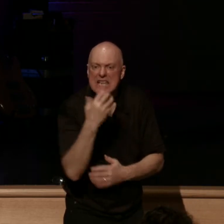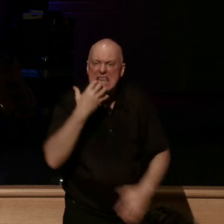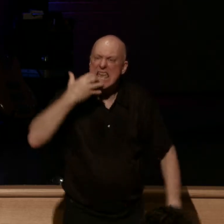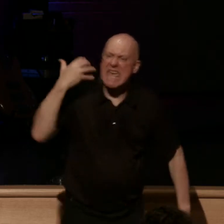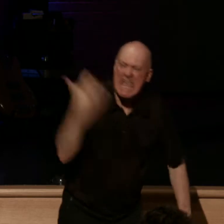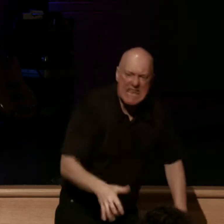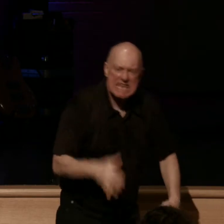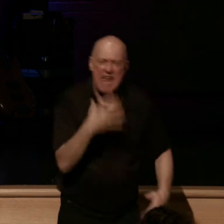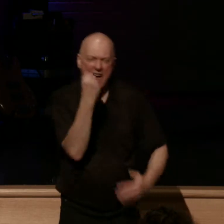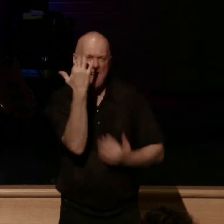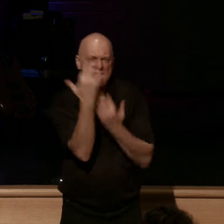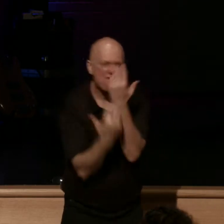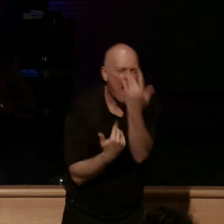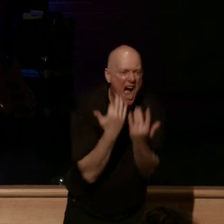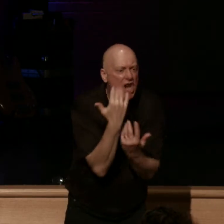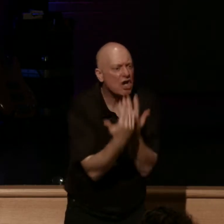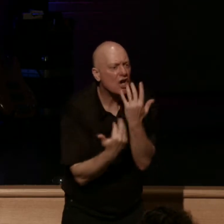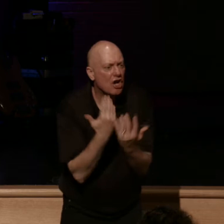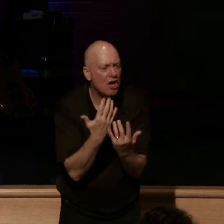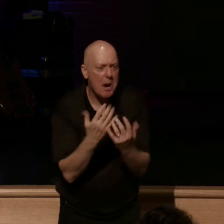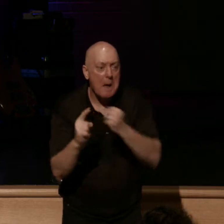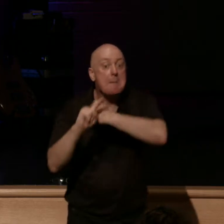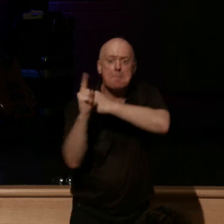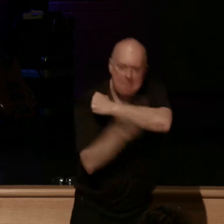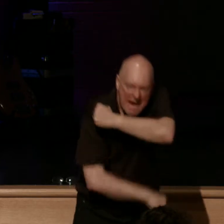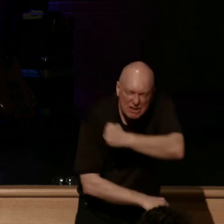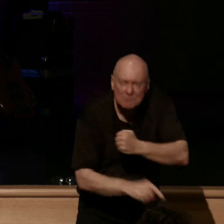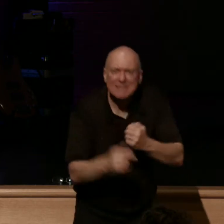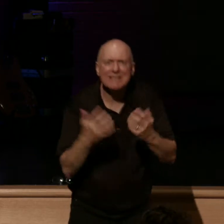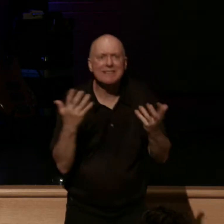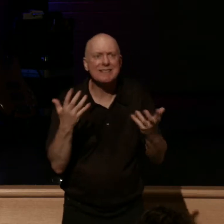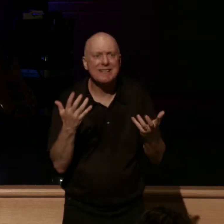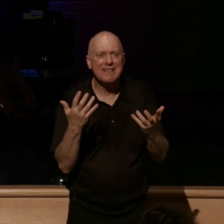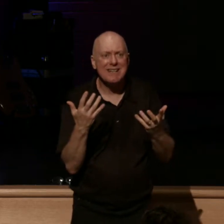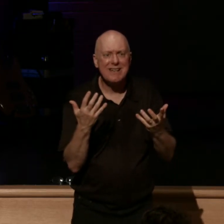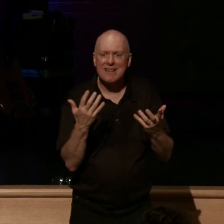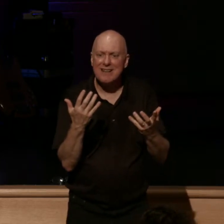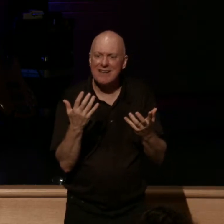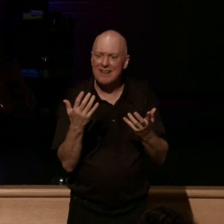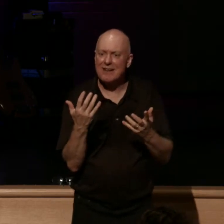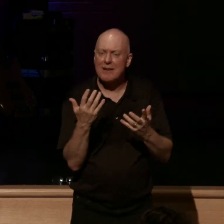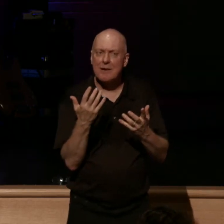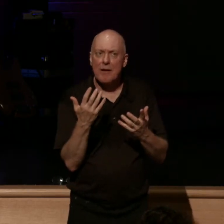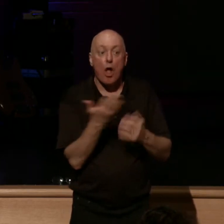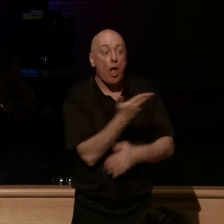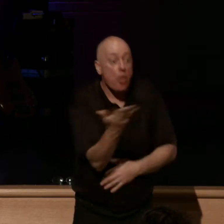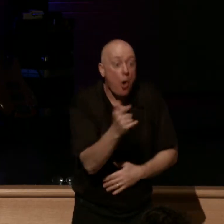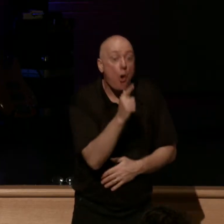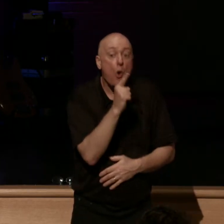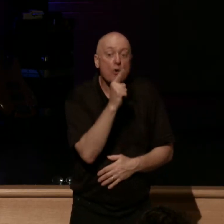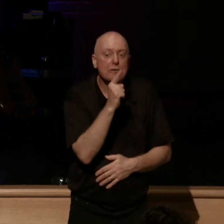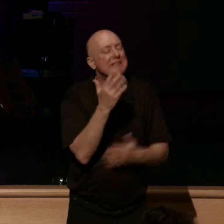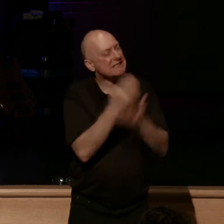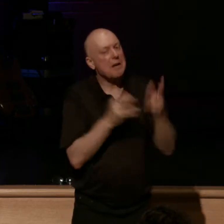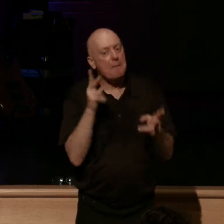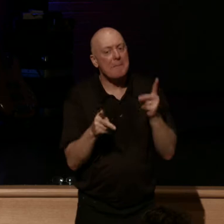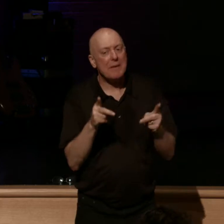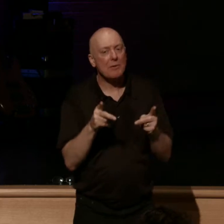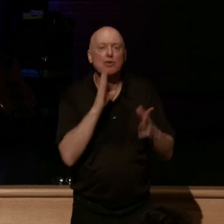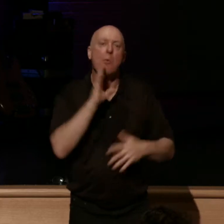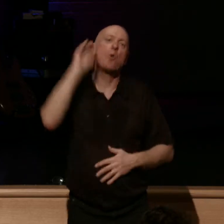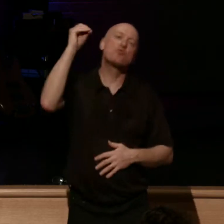and fire, punishment. Here again is a portion of God's word that those who overemphasize